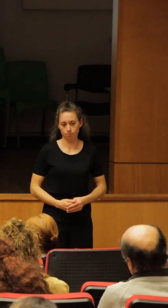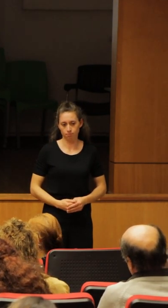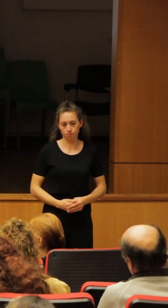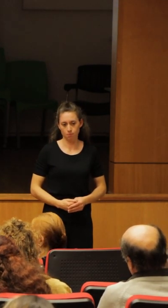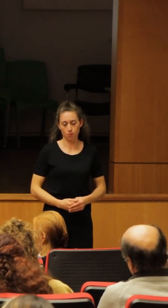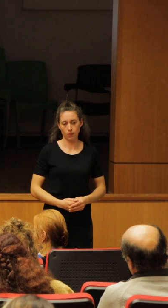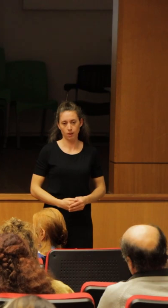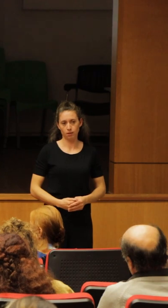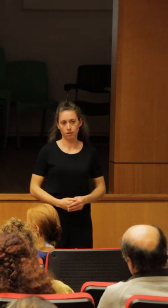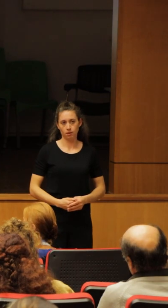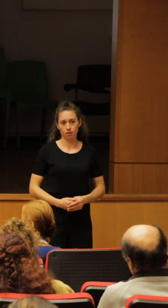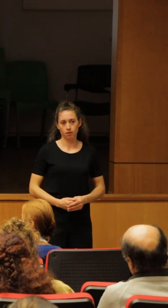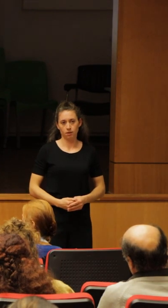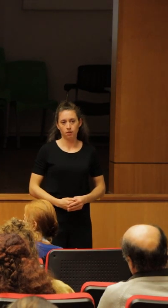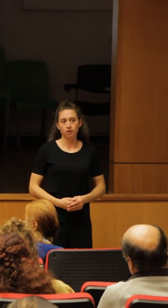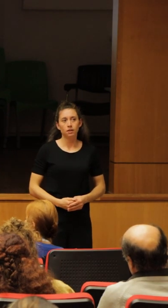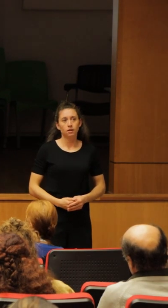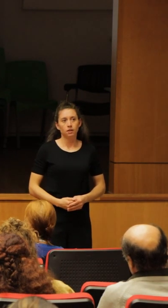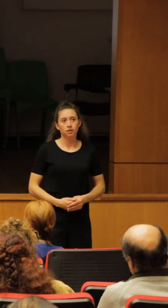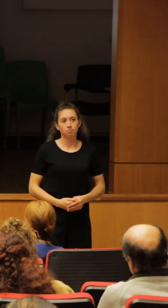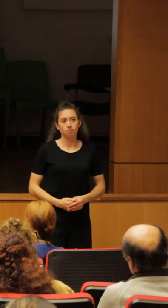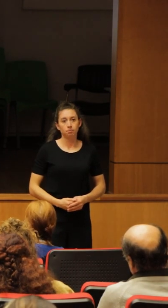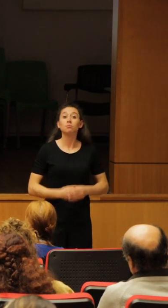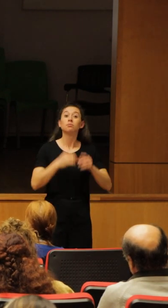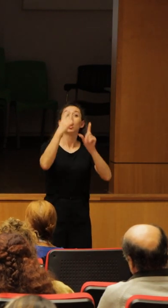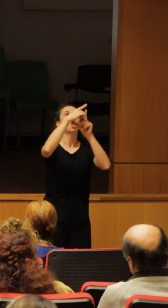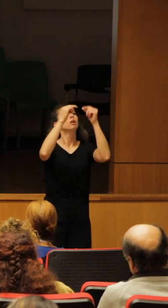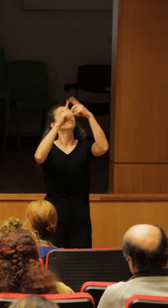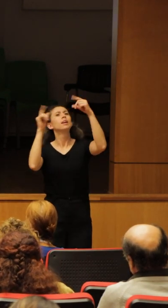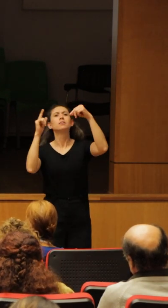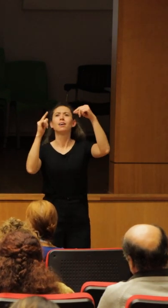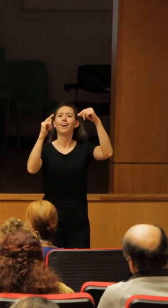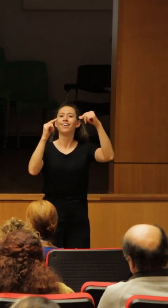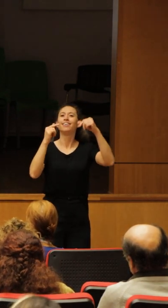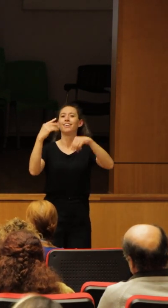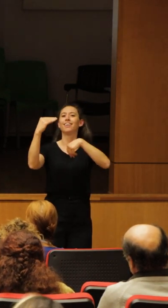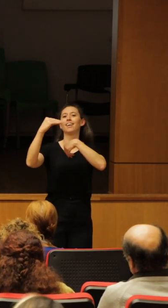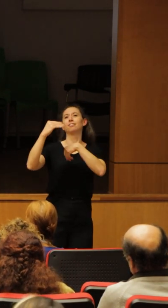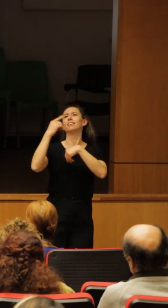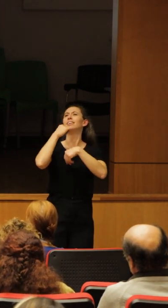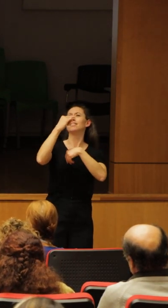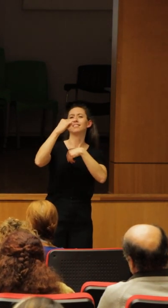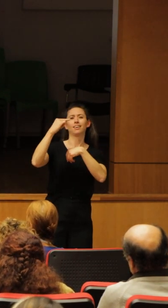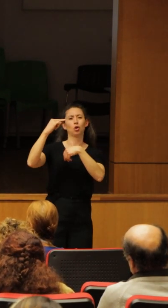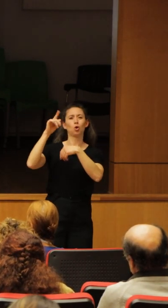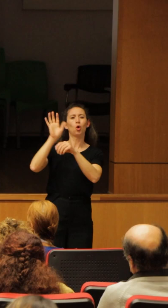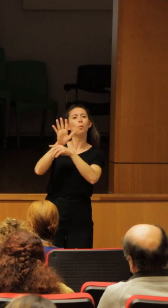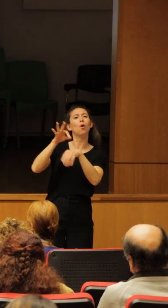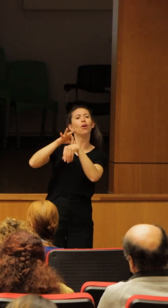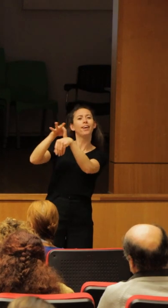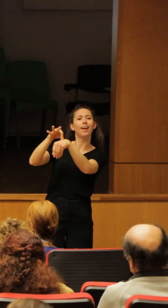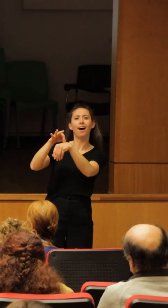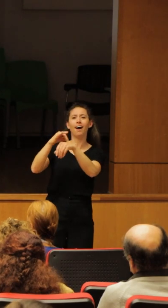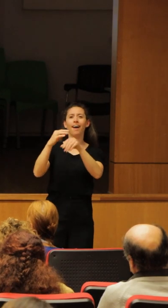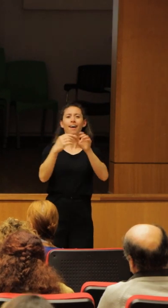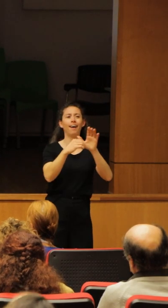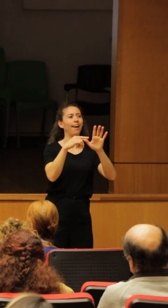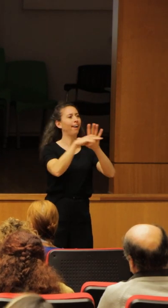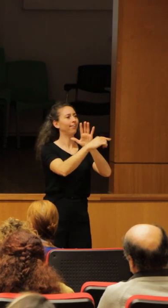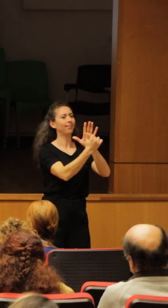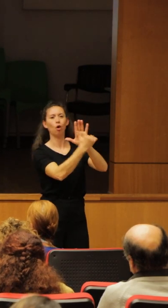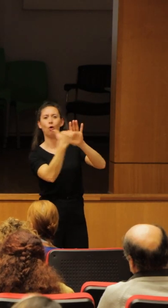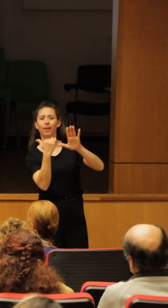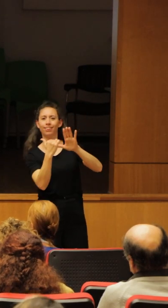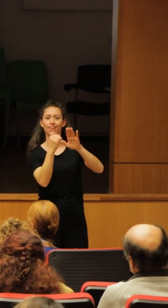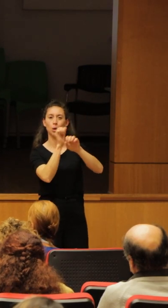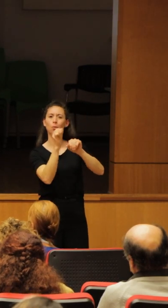be like on the east side, the west side, or whatever it is. Las estrellas comienzan a decirte, no, bueno, esta está al este, al oeste, por las estrellas te